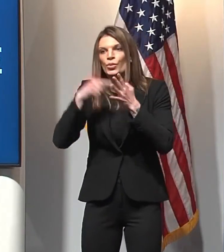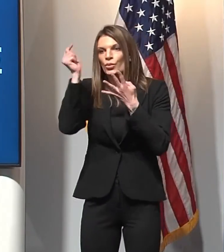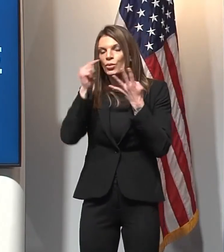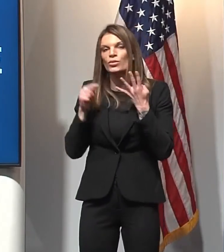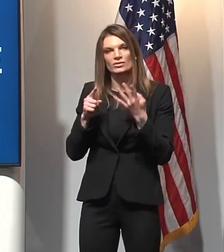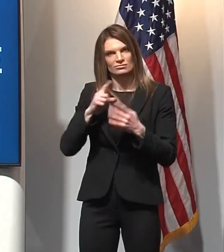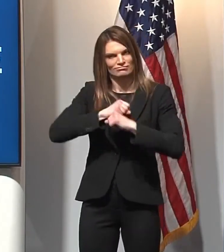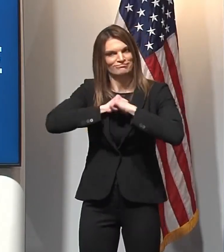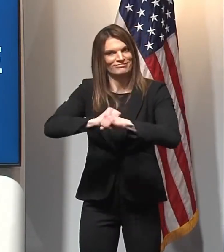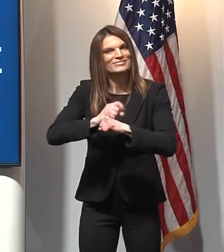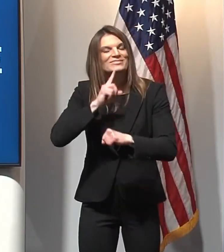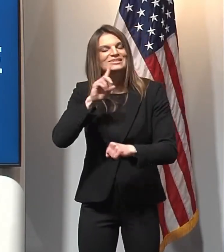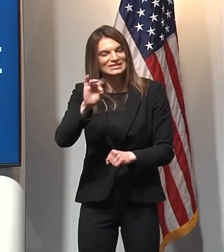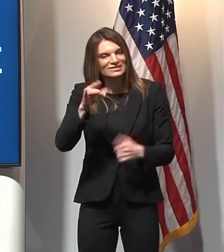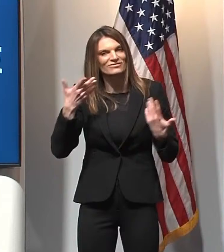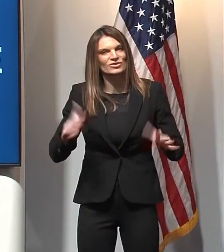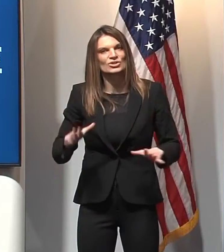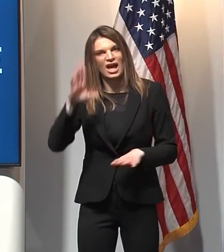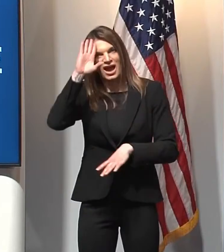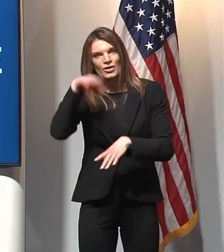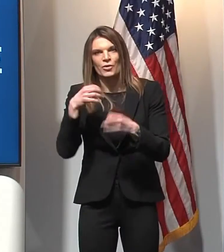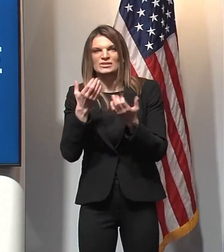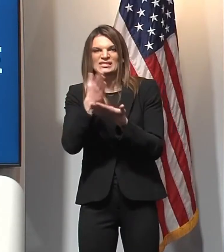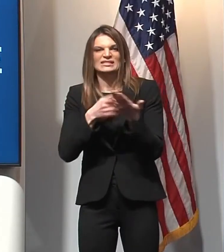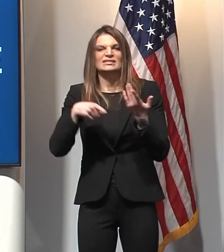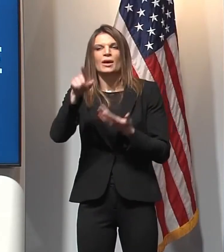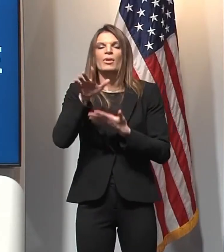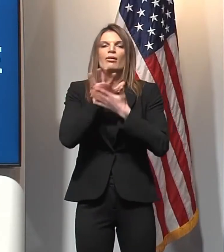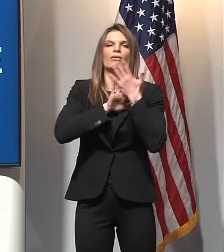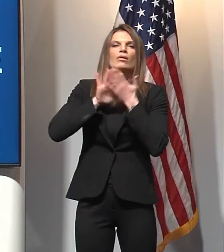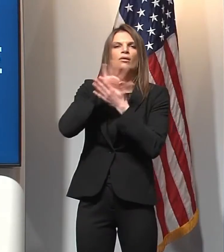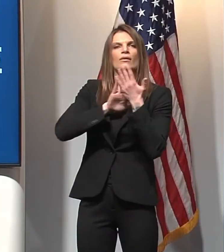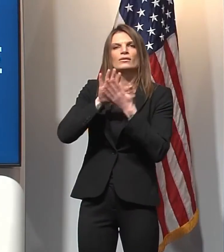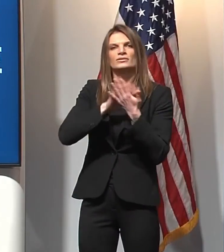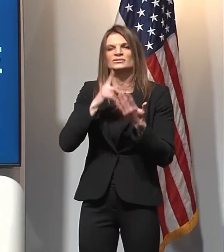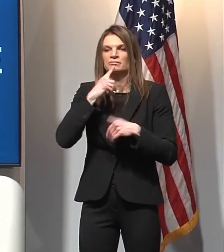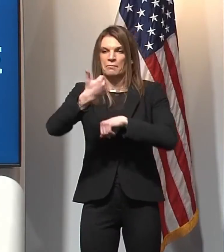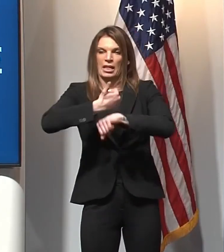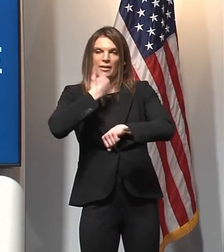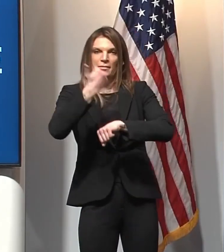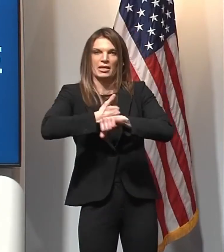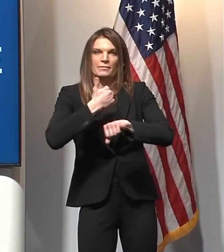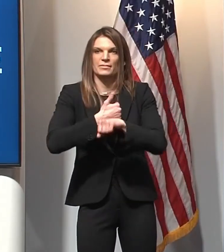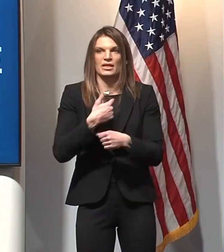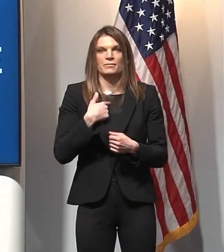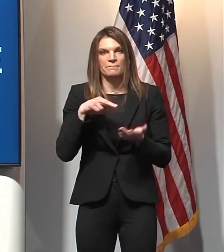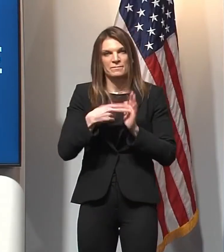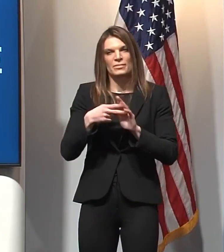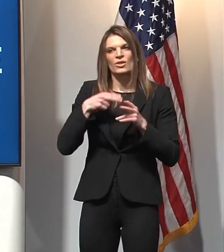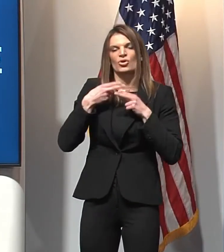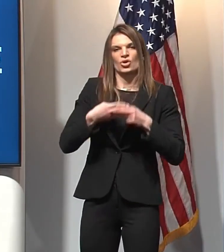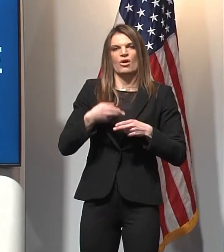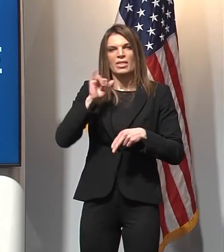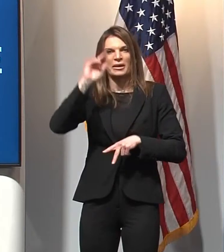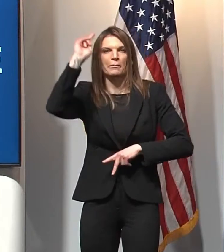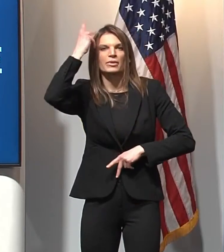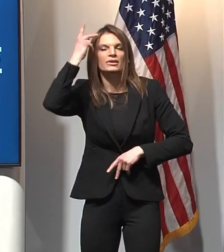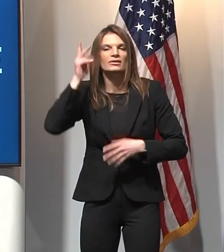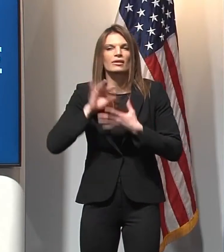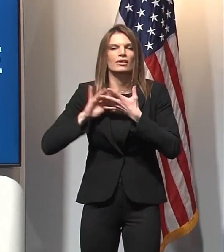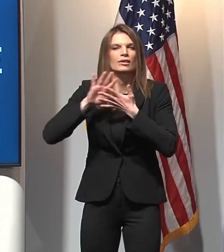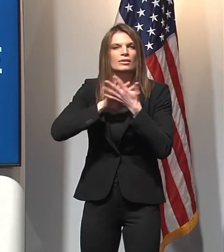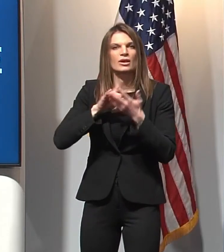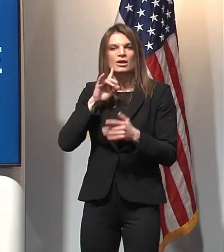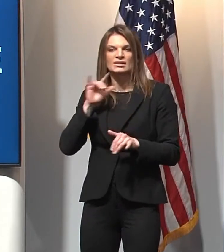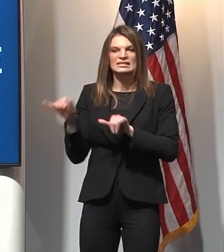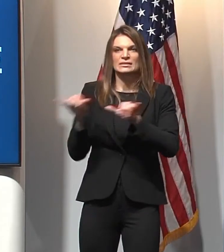people want to go back and rewrite what our policies were or mischaracterize them or try to make a political football out of this and liken it